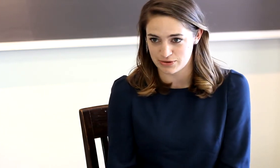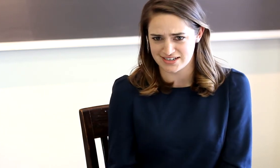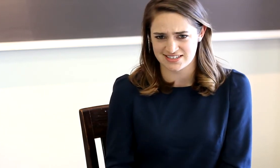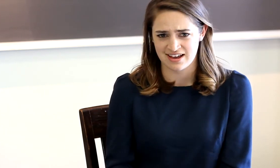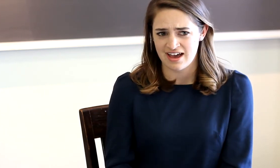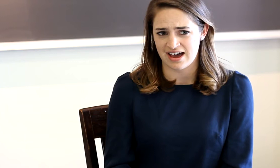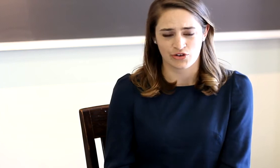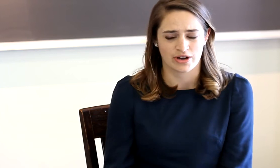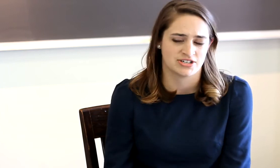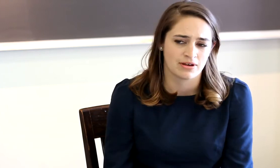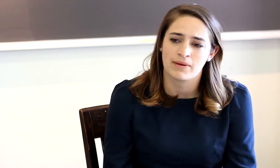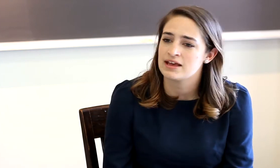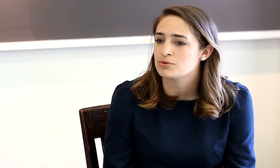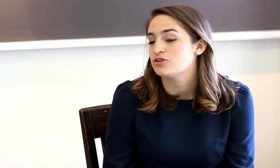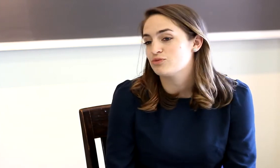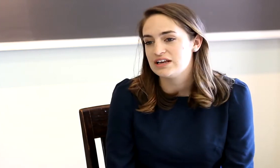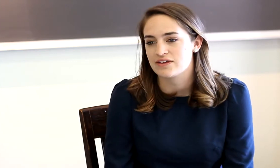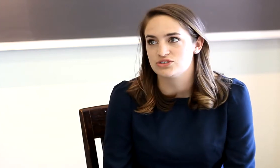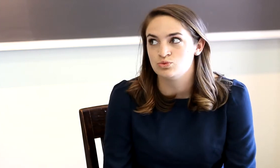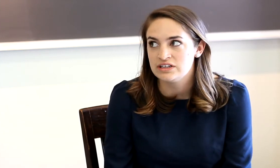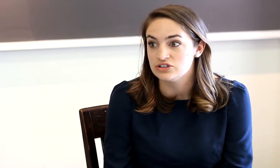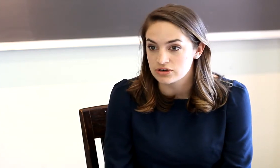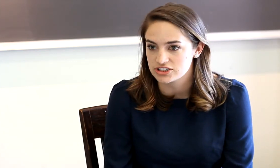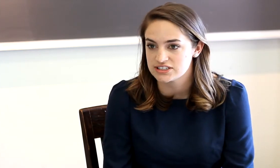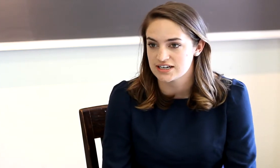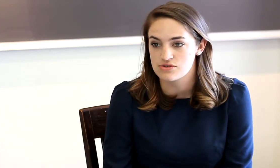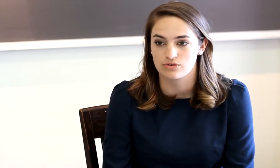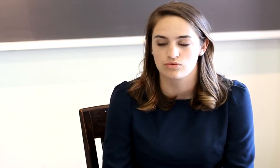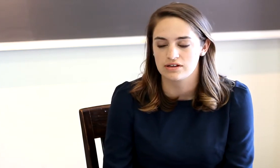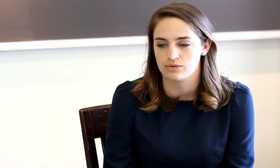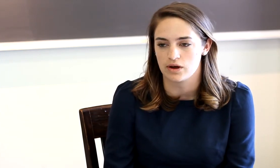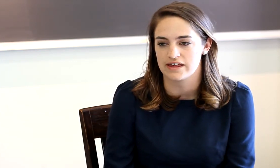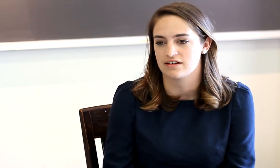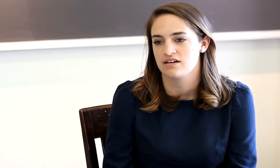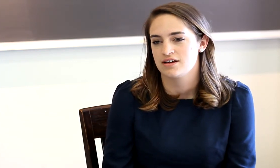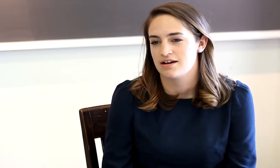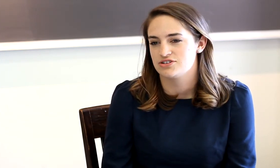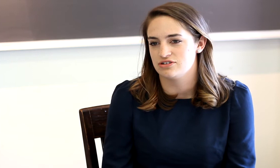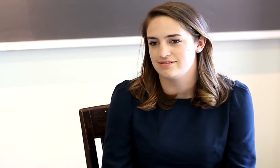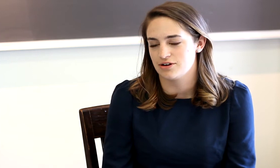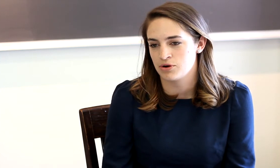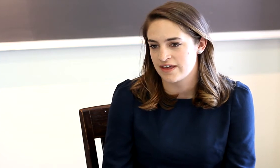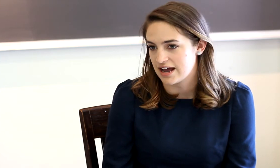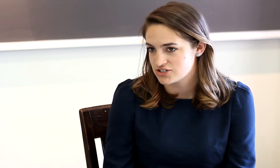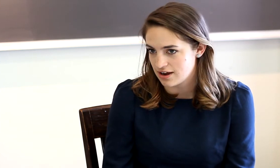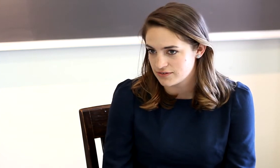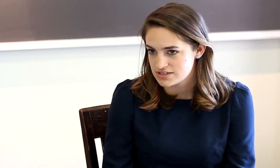I just, I have a question about a paper or reading that I just really don't understand. They're really willing to, you know, put in that extra effort to make